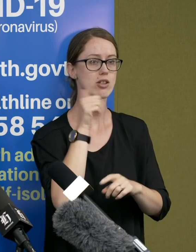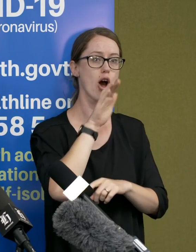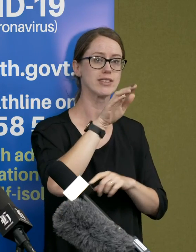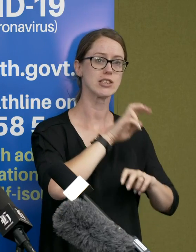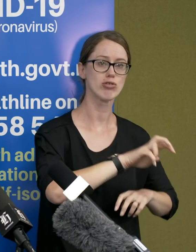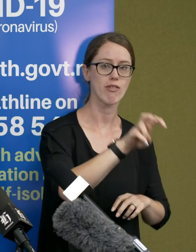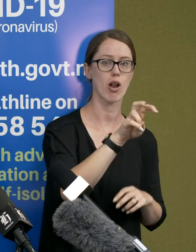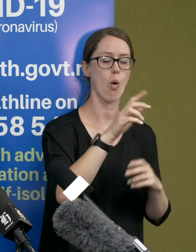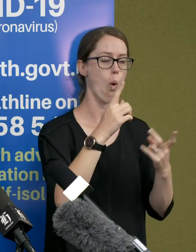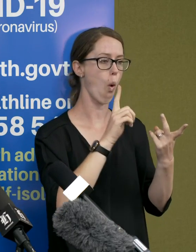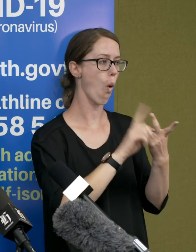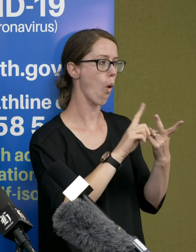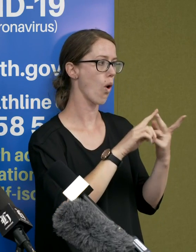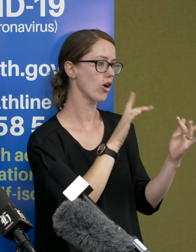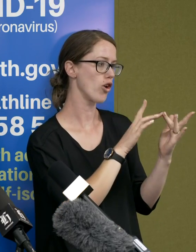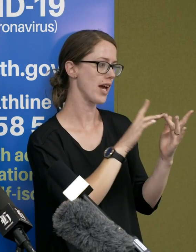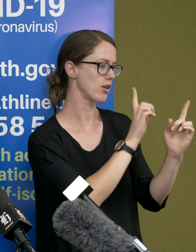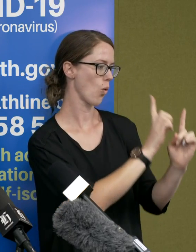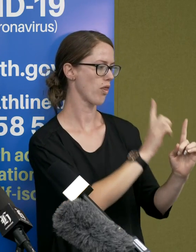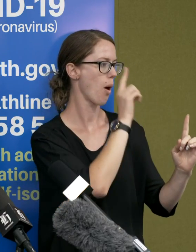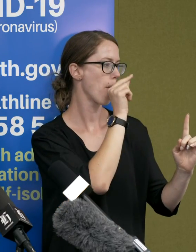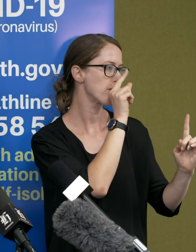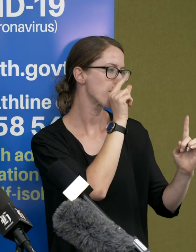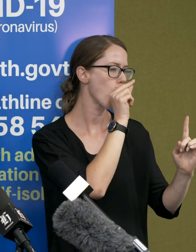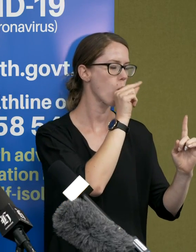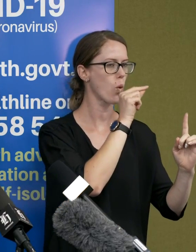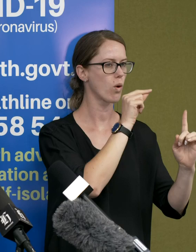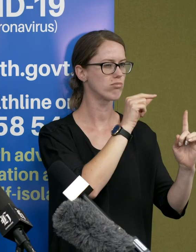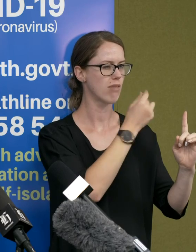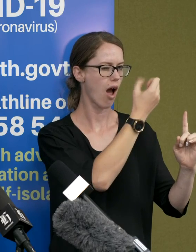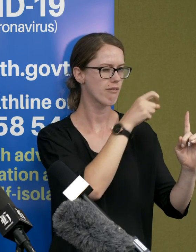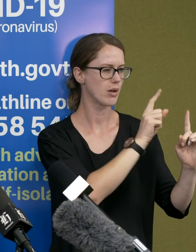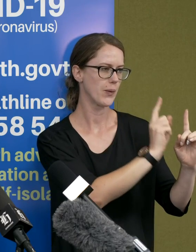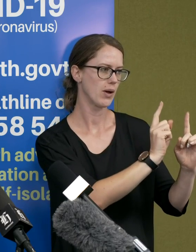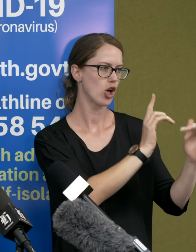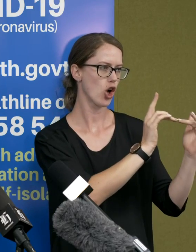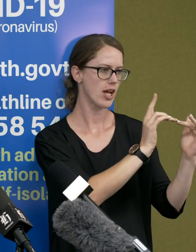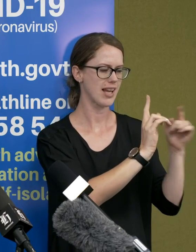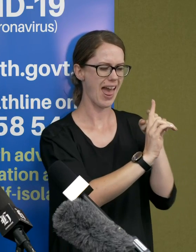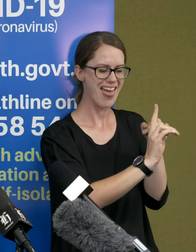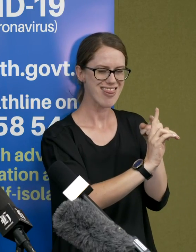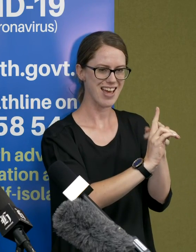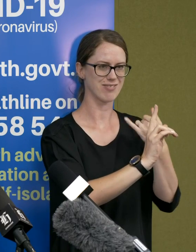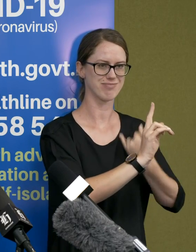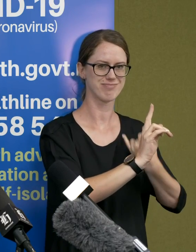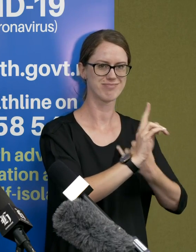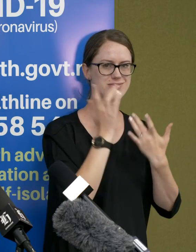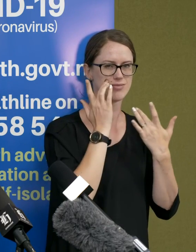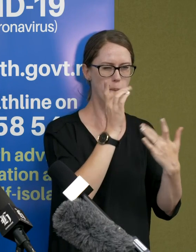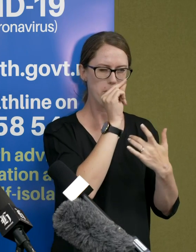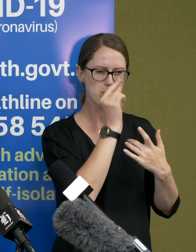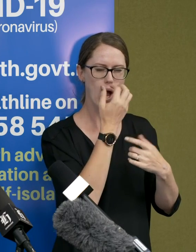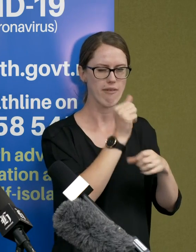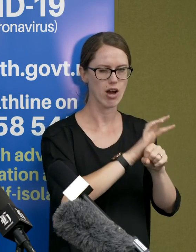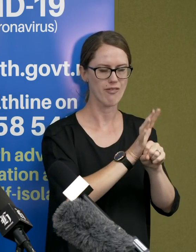of contact with a probable, possible or suspected case, and who have symptoms suggestive of